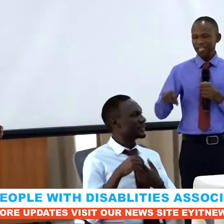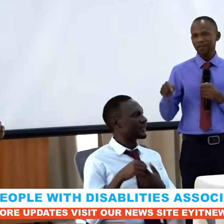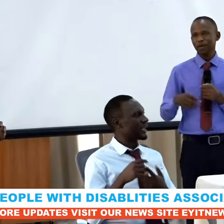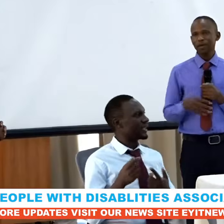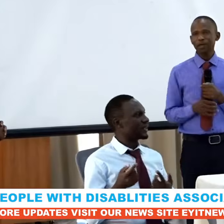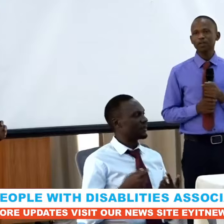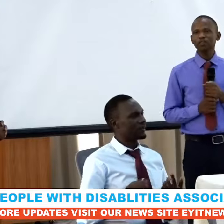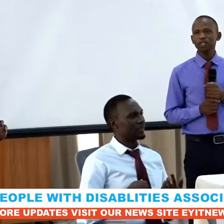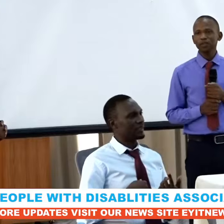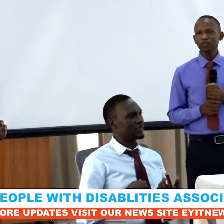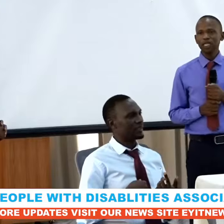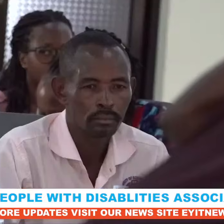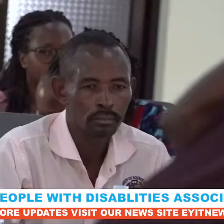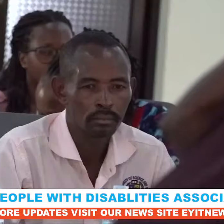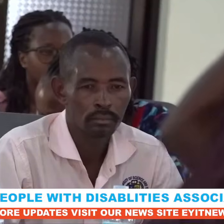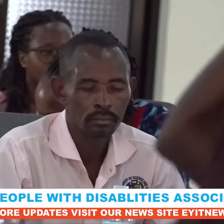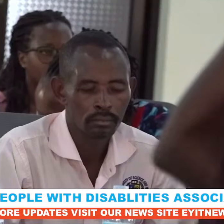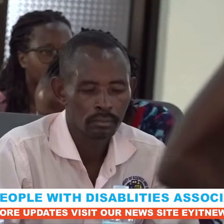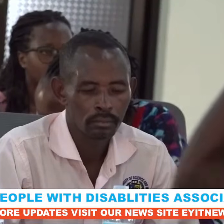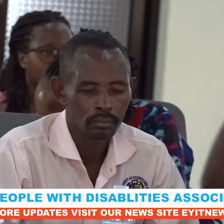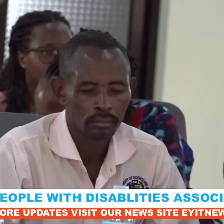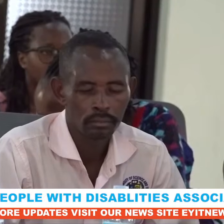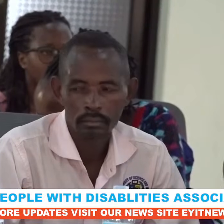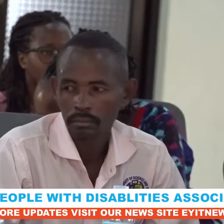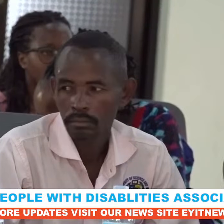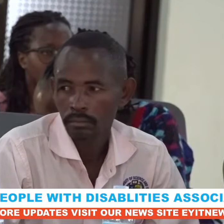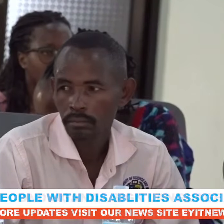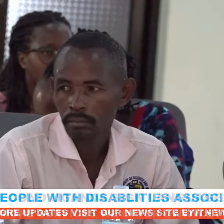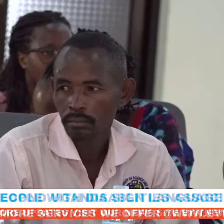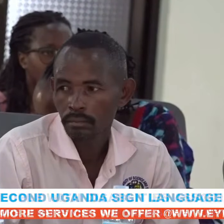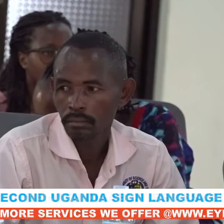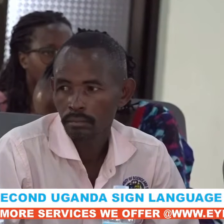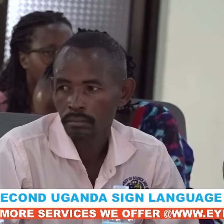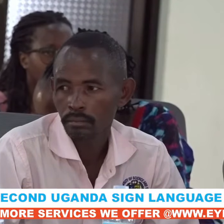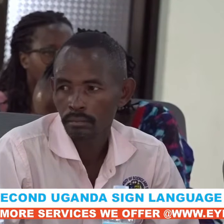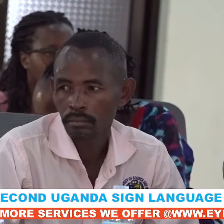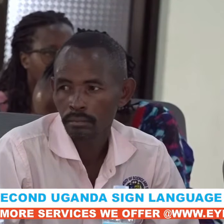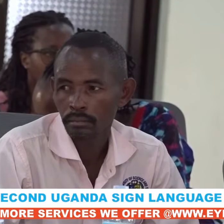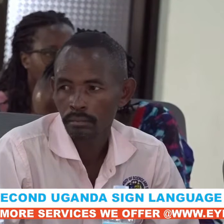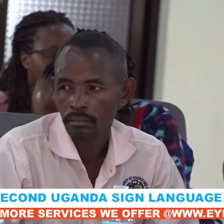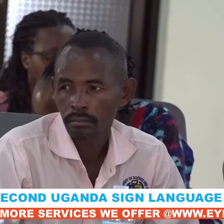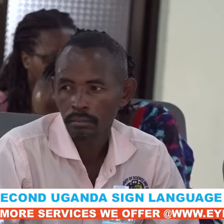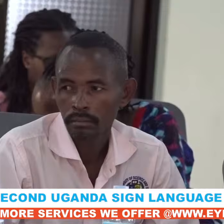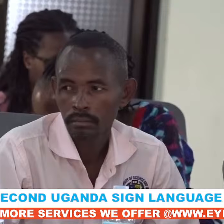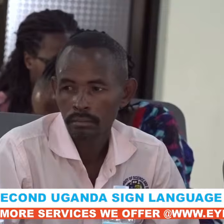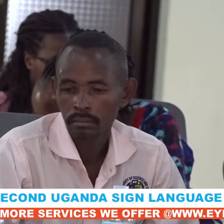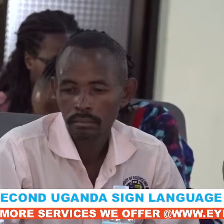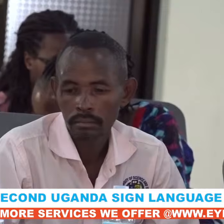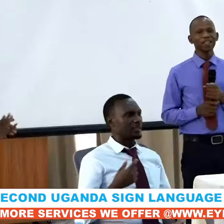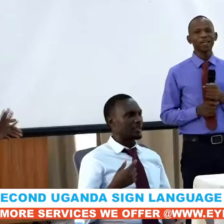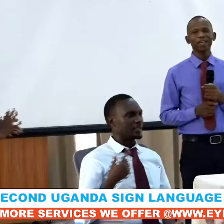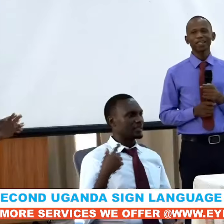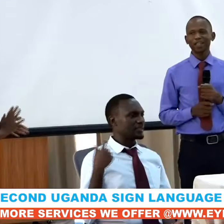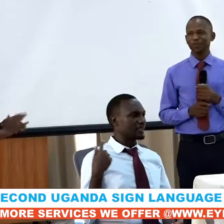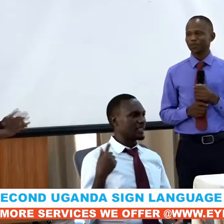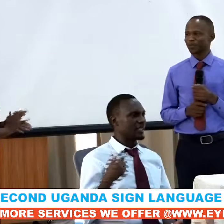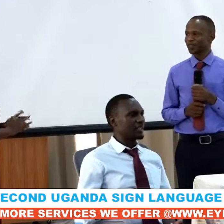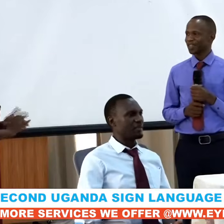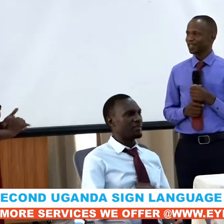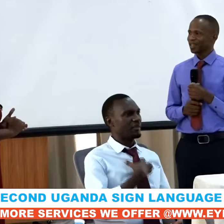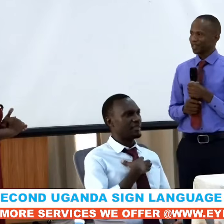be in Mbarara University of Science and Technology. I think I was invited by her, so we can give her another hand